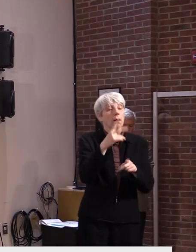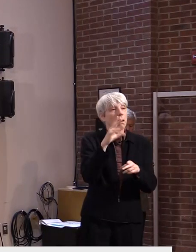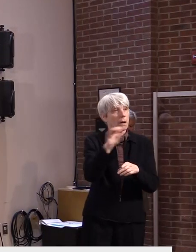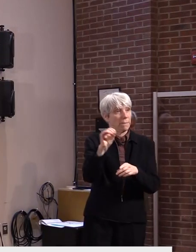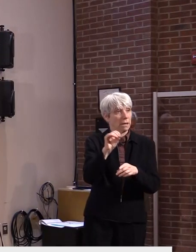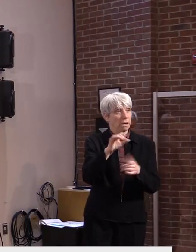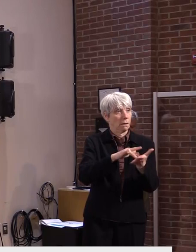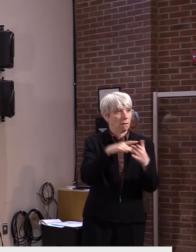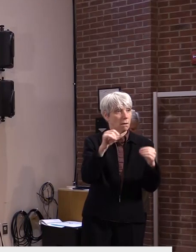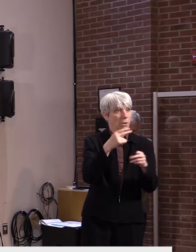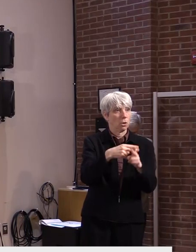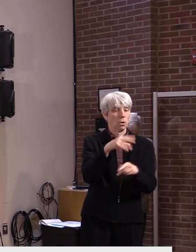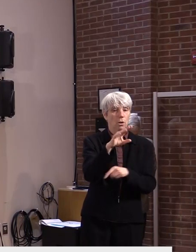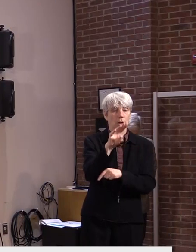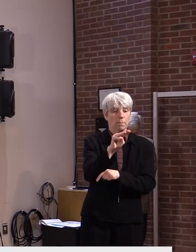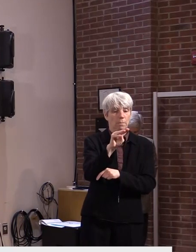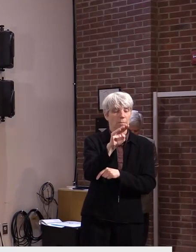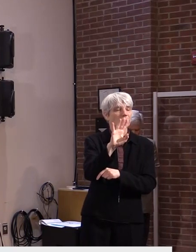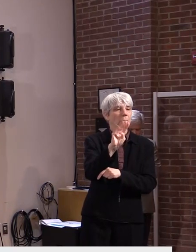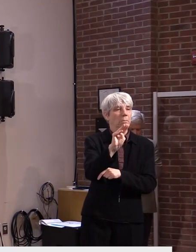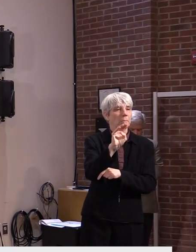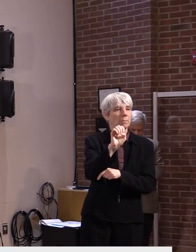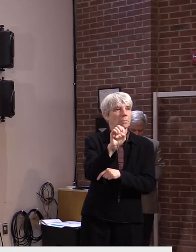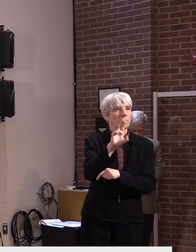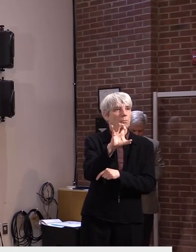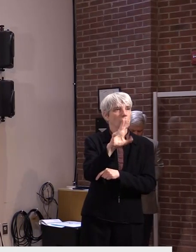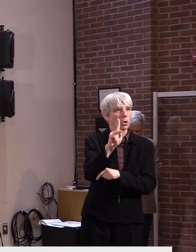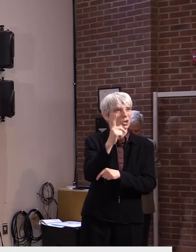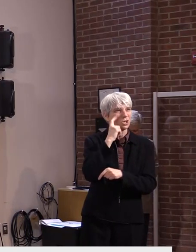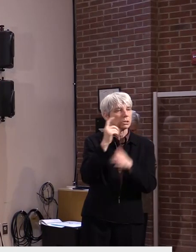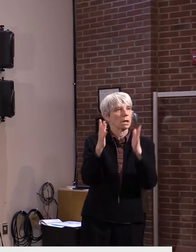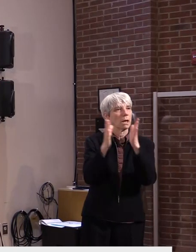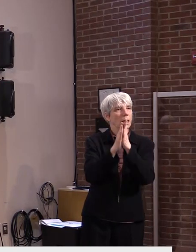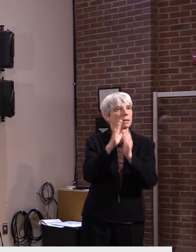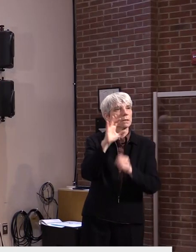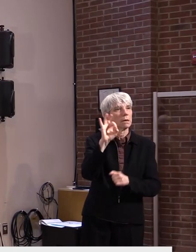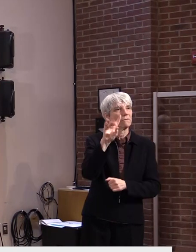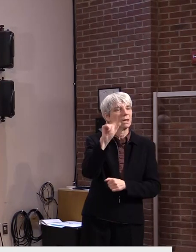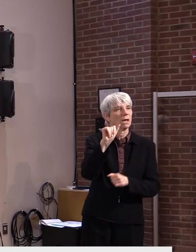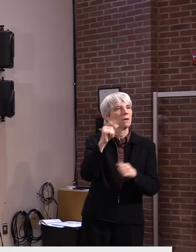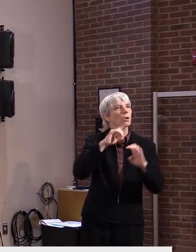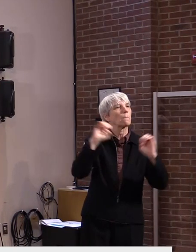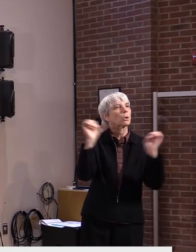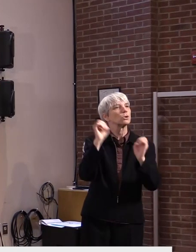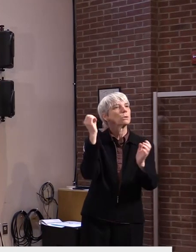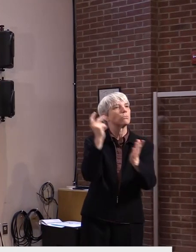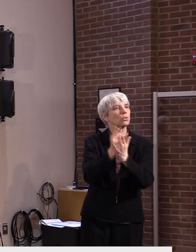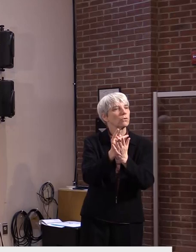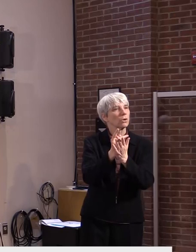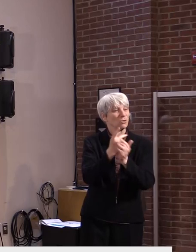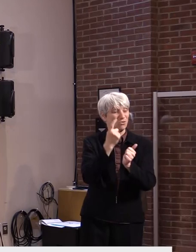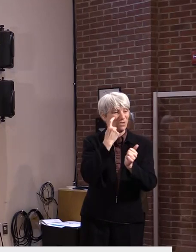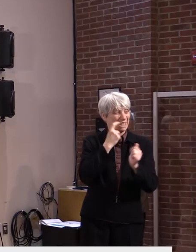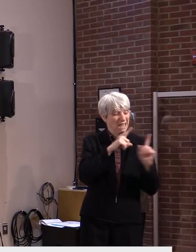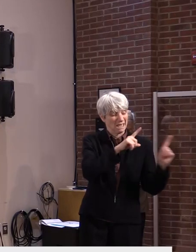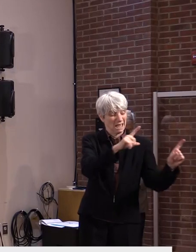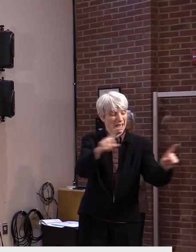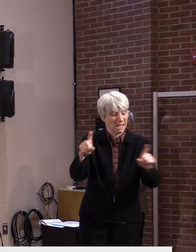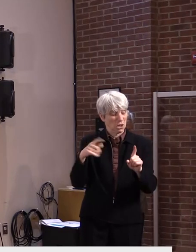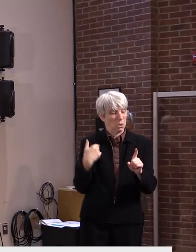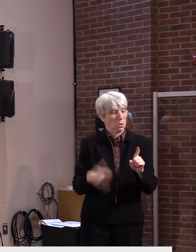the FDA. A clinical trial showed an approximate 50% reduction in the risk